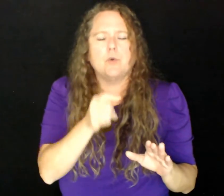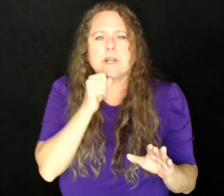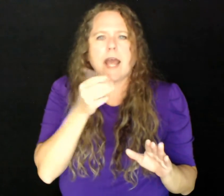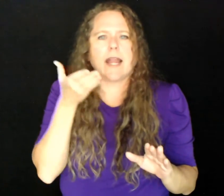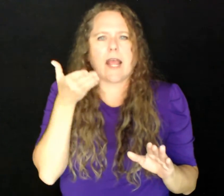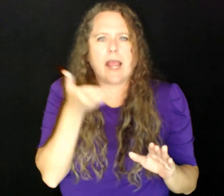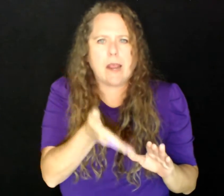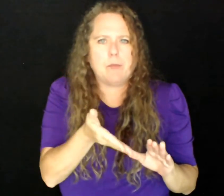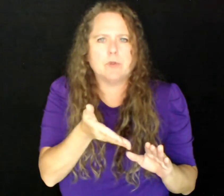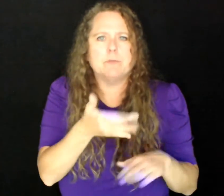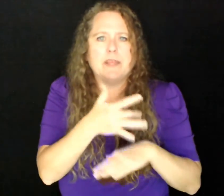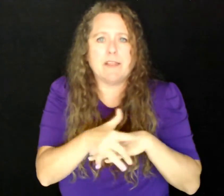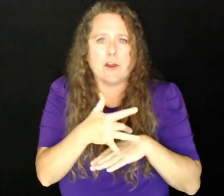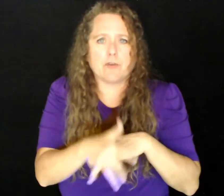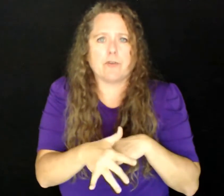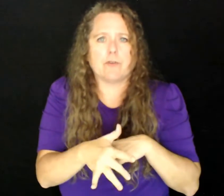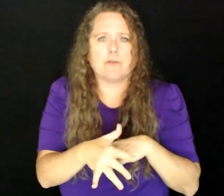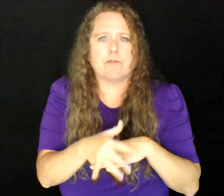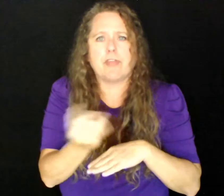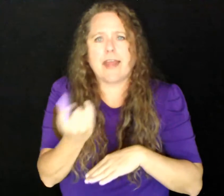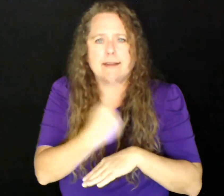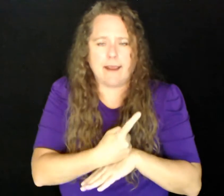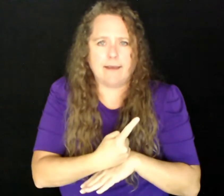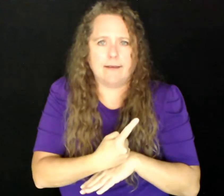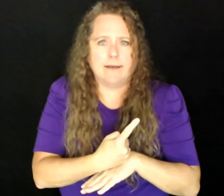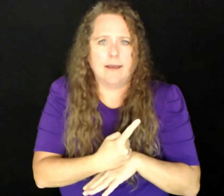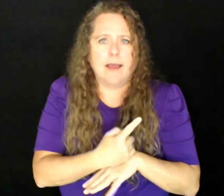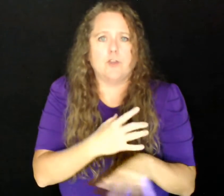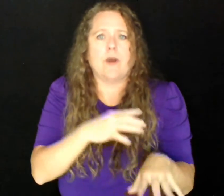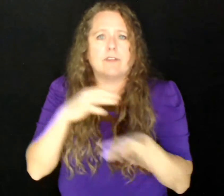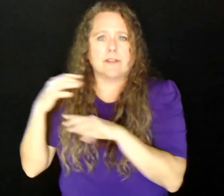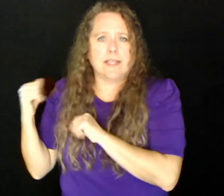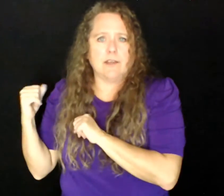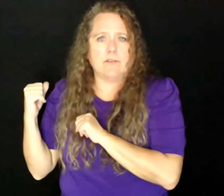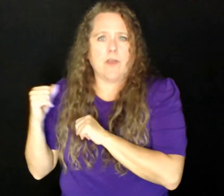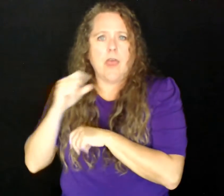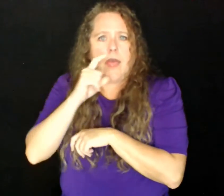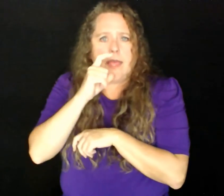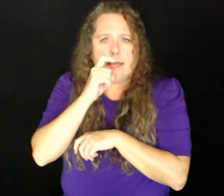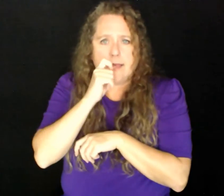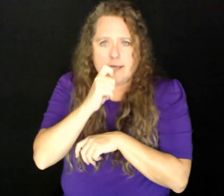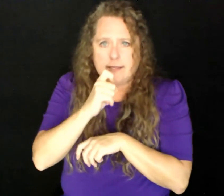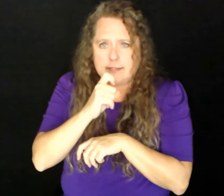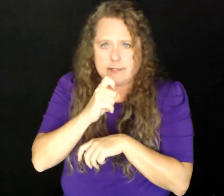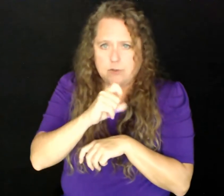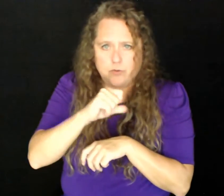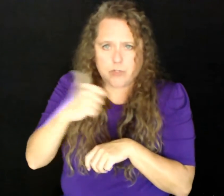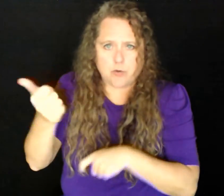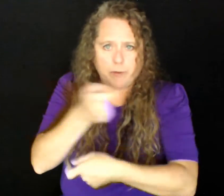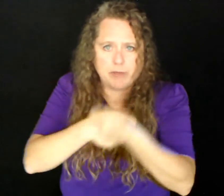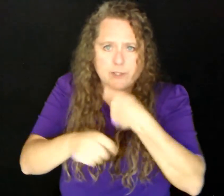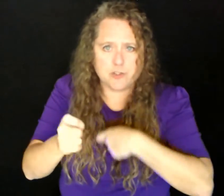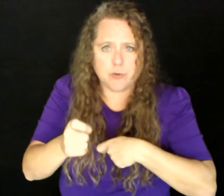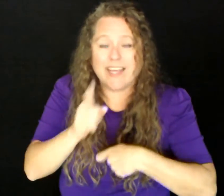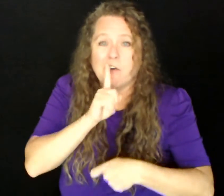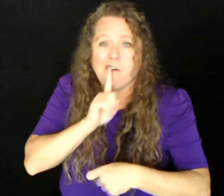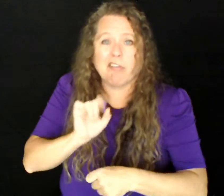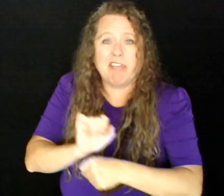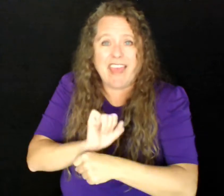are not able to be there for that day and you have to leave, who's going to replace you, and are